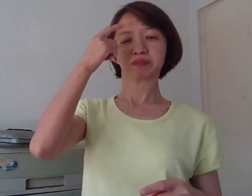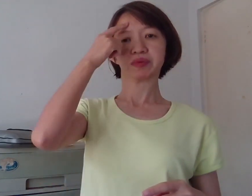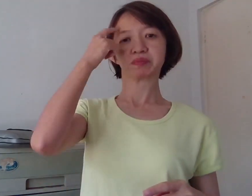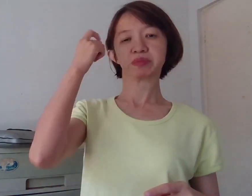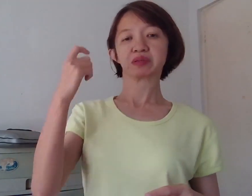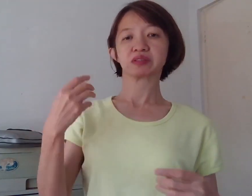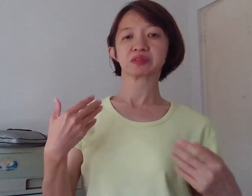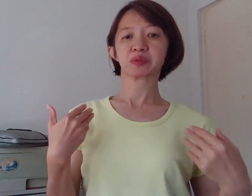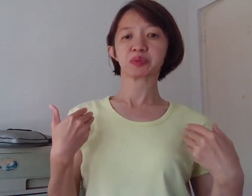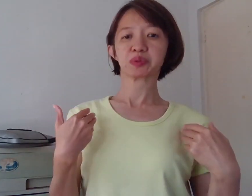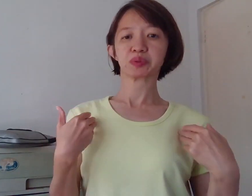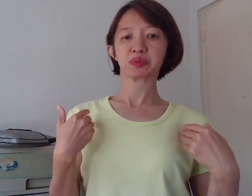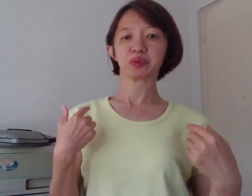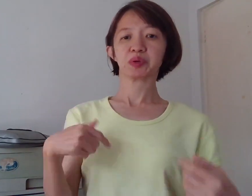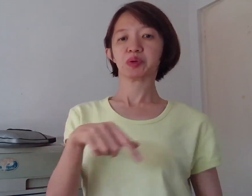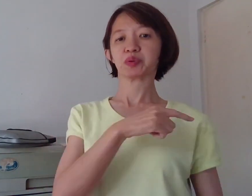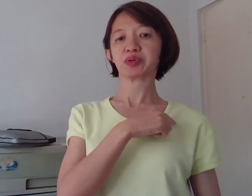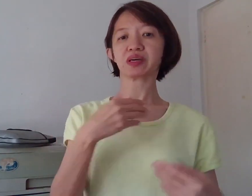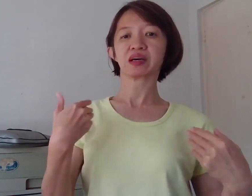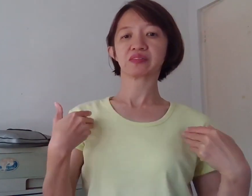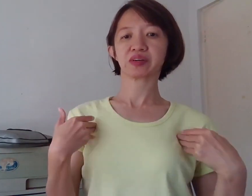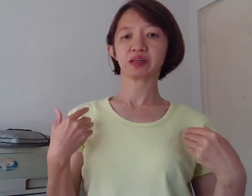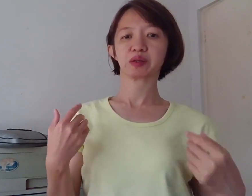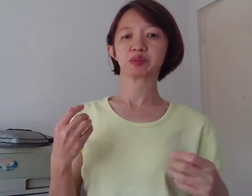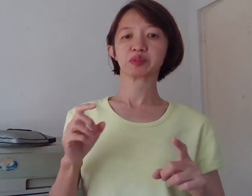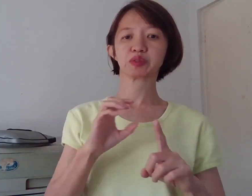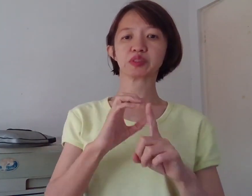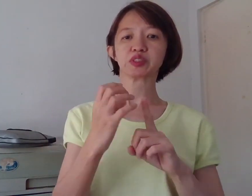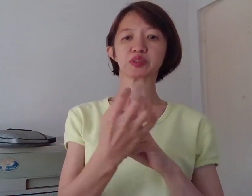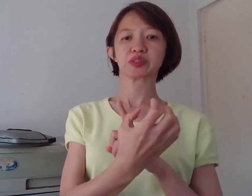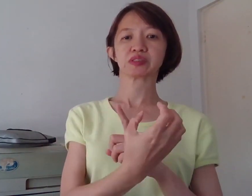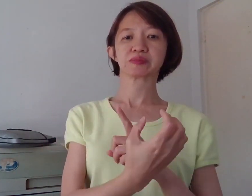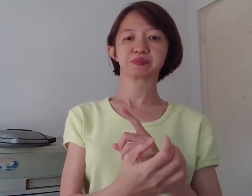But because we have our own culture,